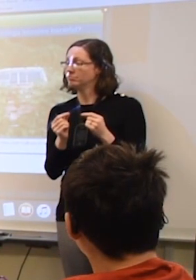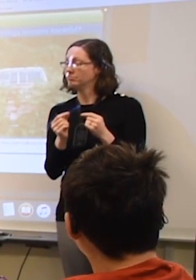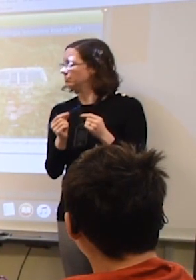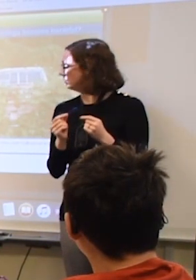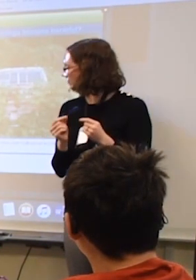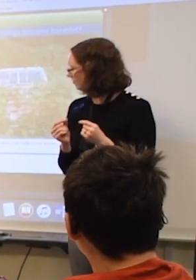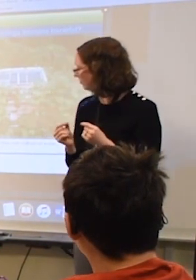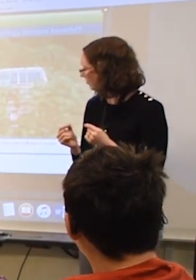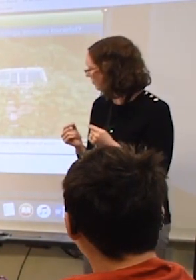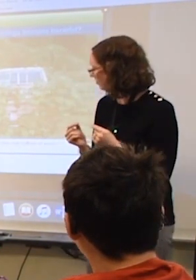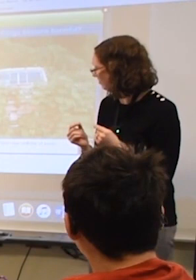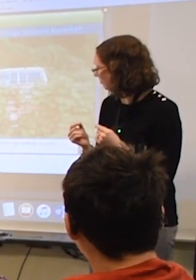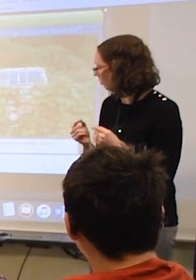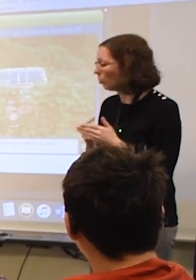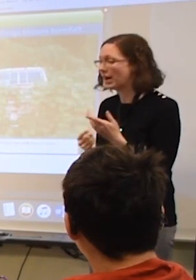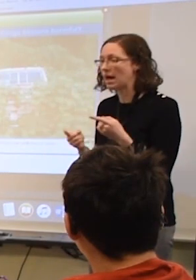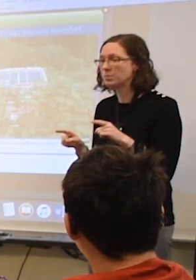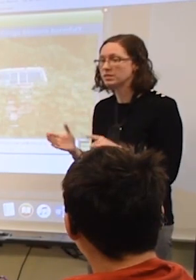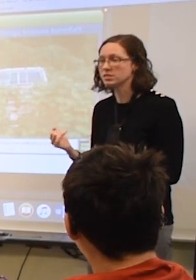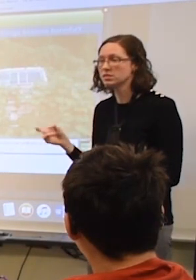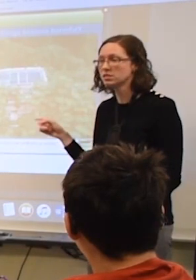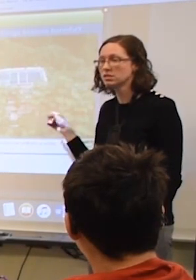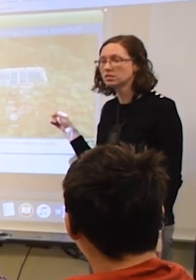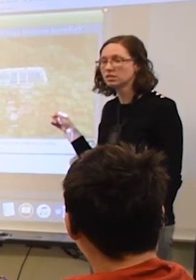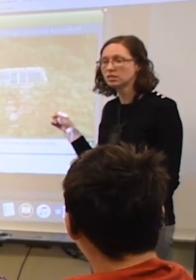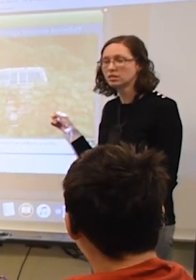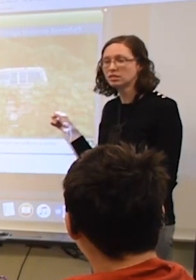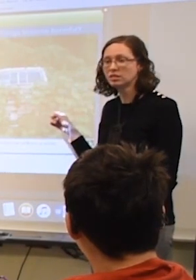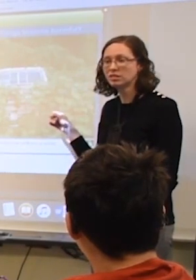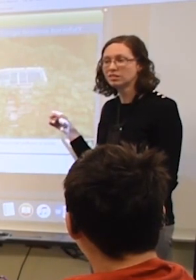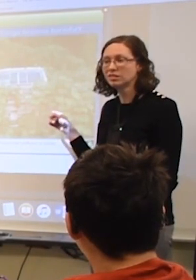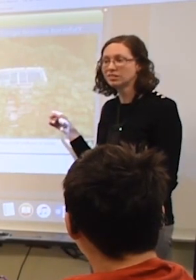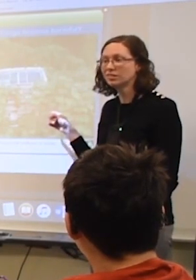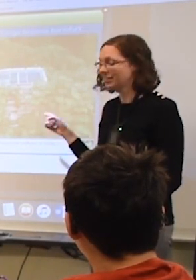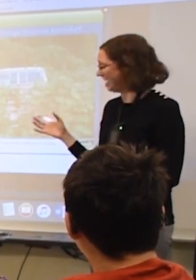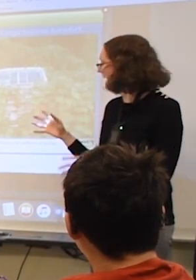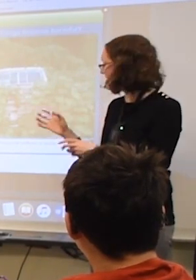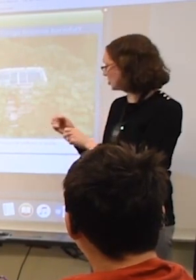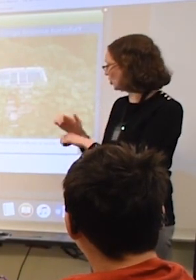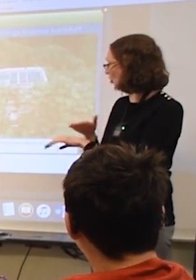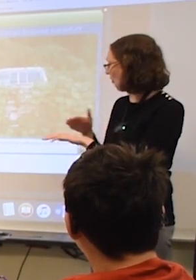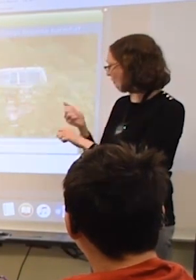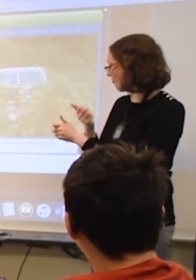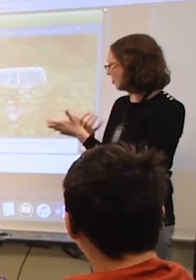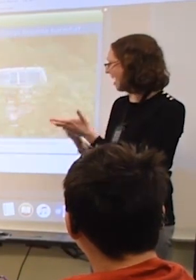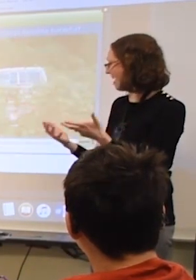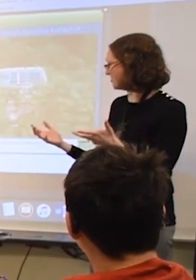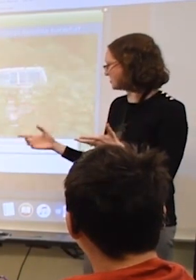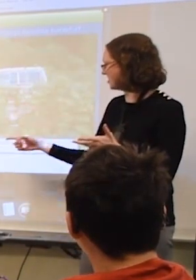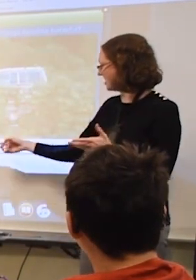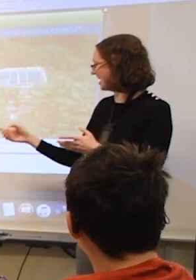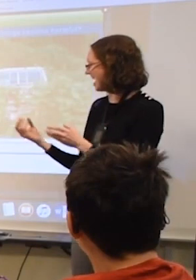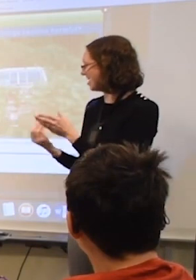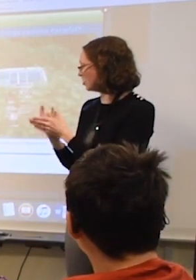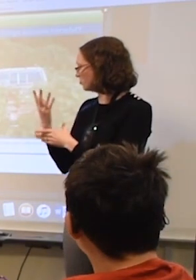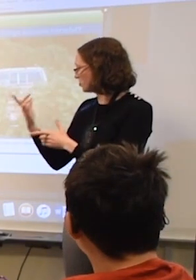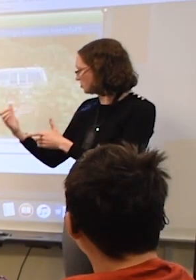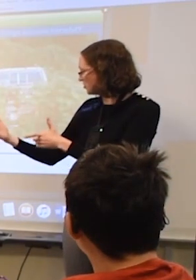Betty Waddy-Smith, and Jane Dole, published in the Seminar in Speech and Language,